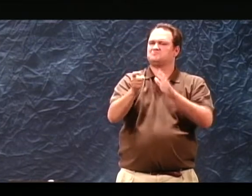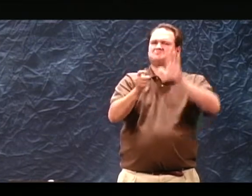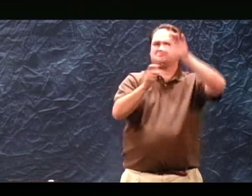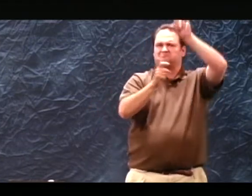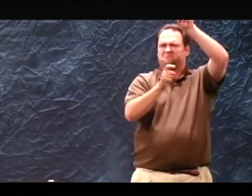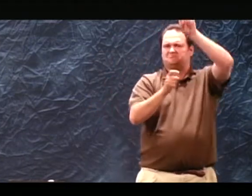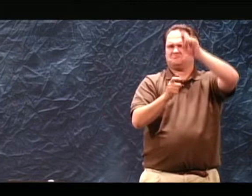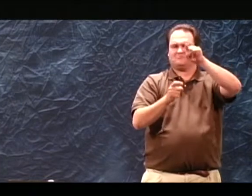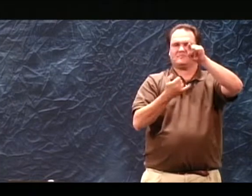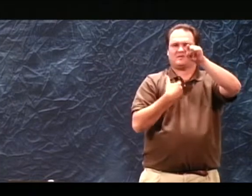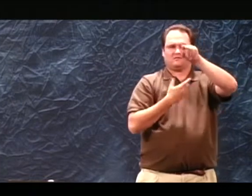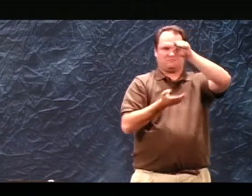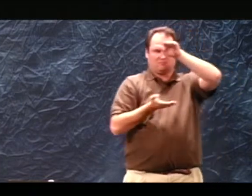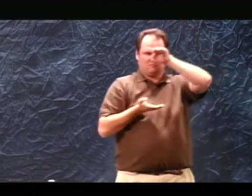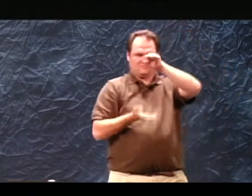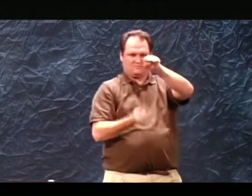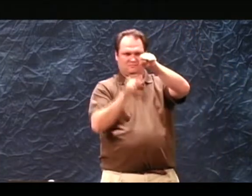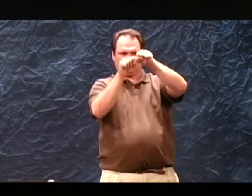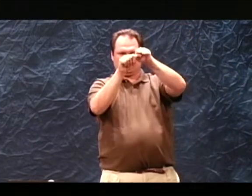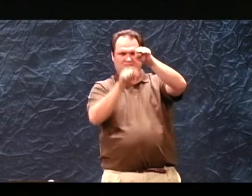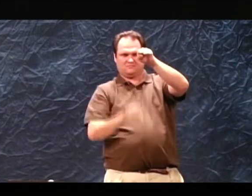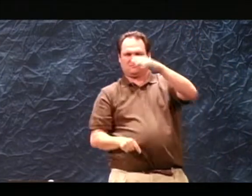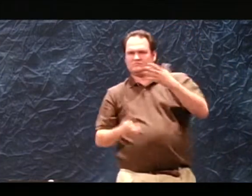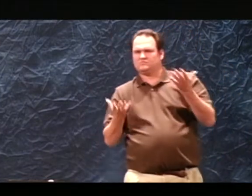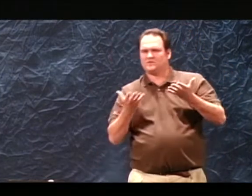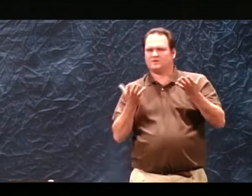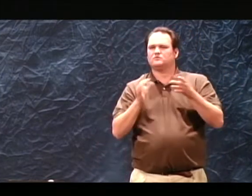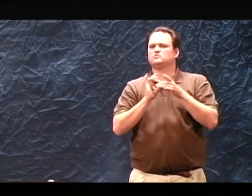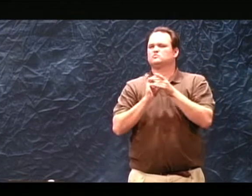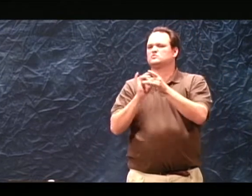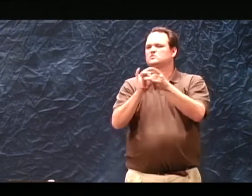deals with the gifts that god has given to the church